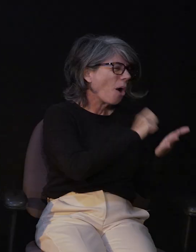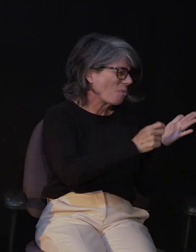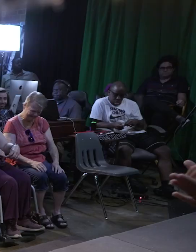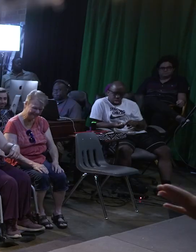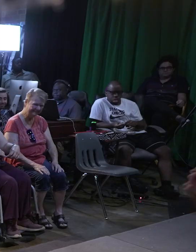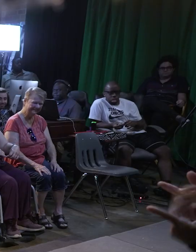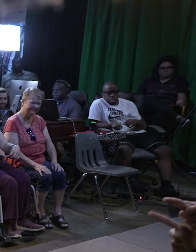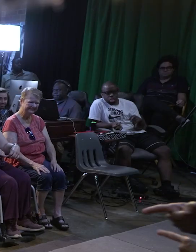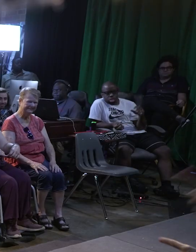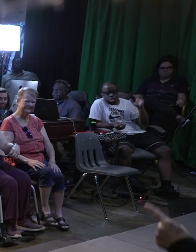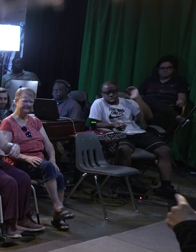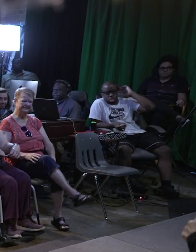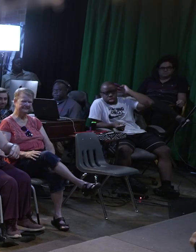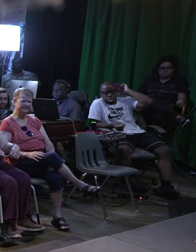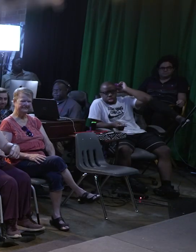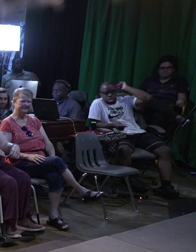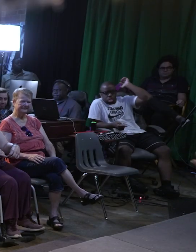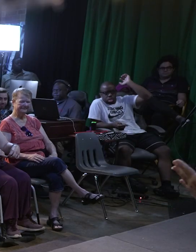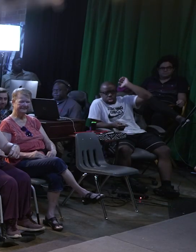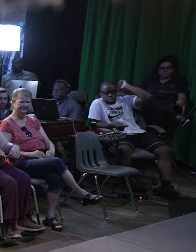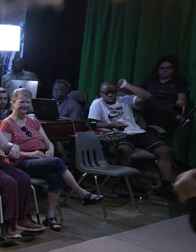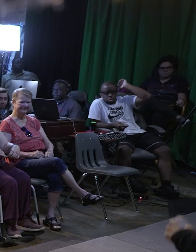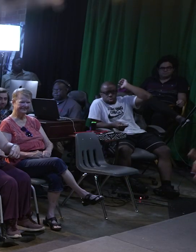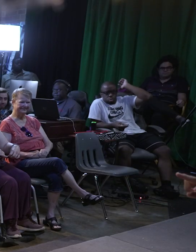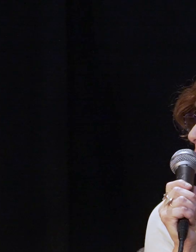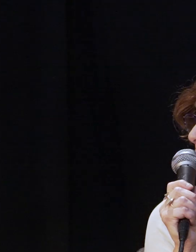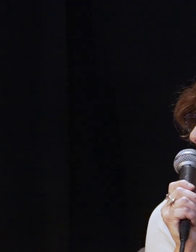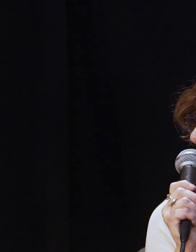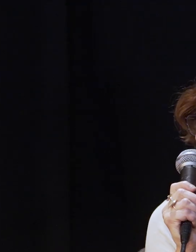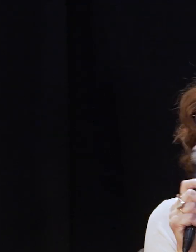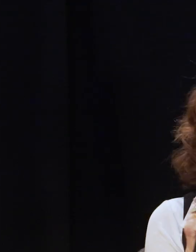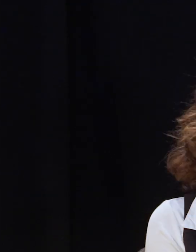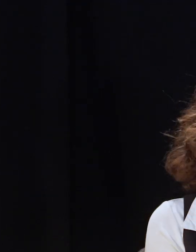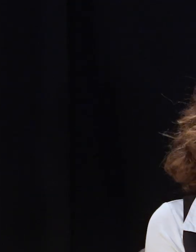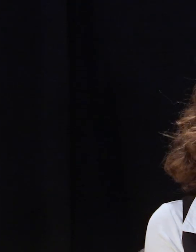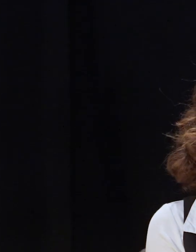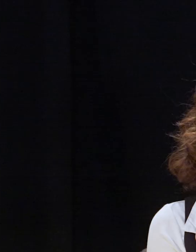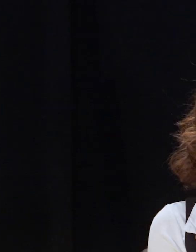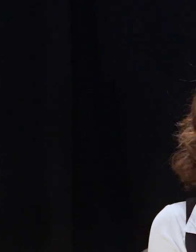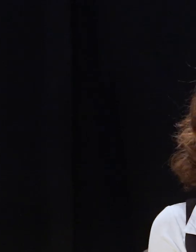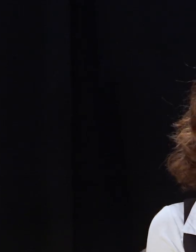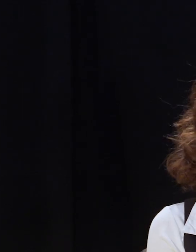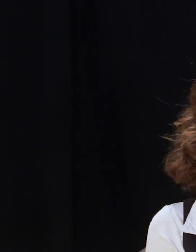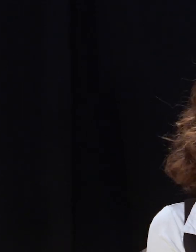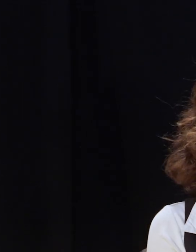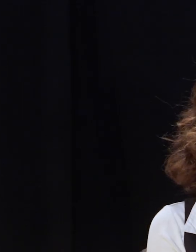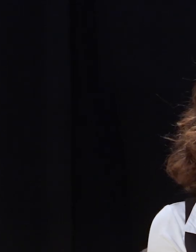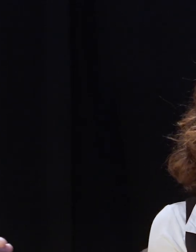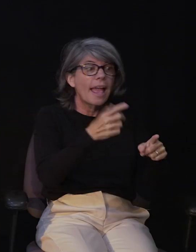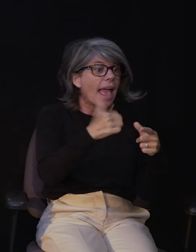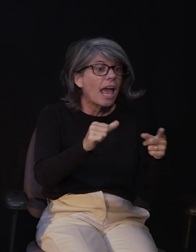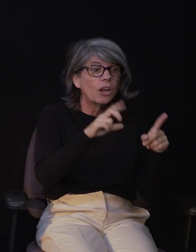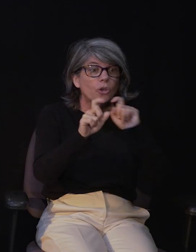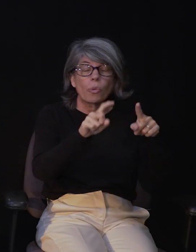write Okay, I write a book about you guys. Oh, and talk about you guys. We have Q&A time. Question.